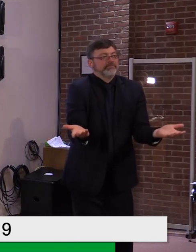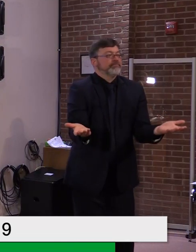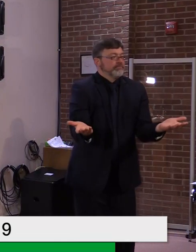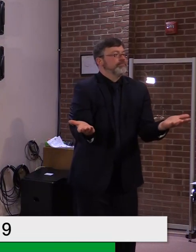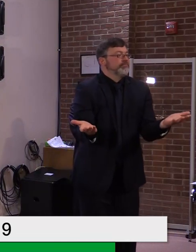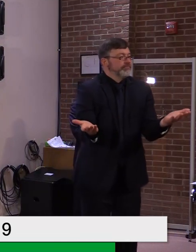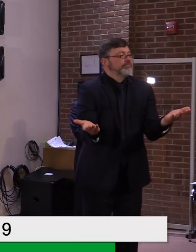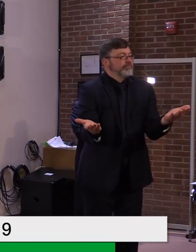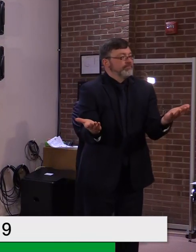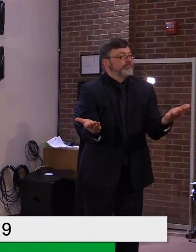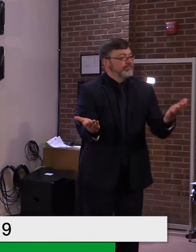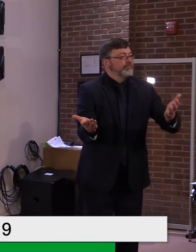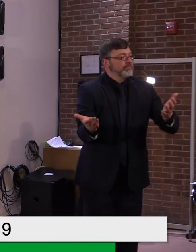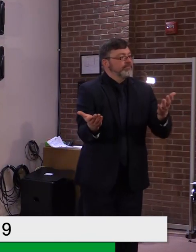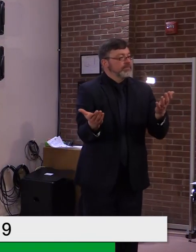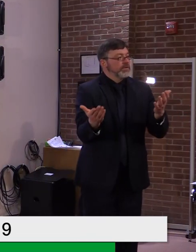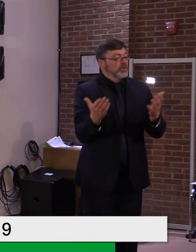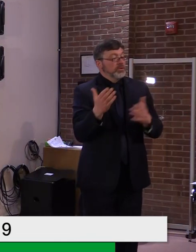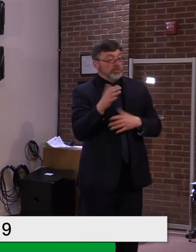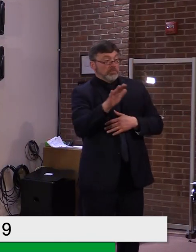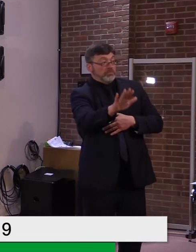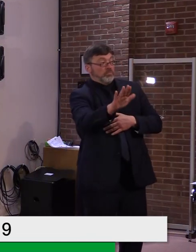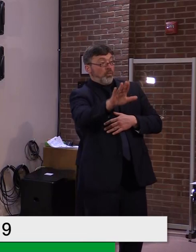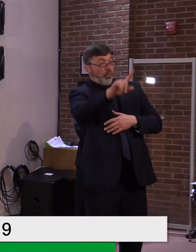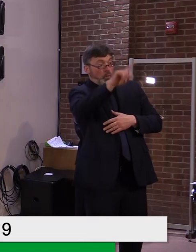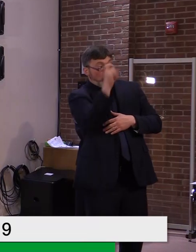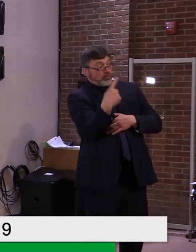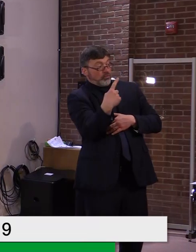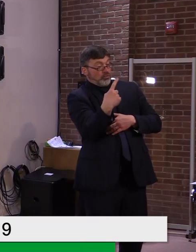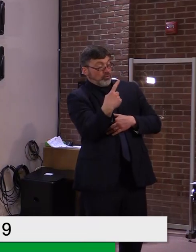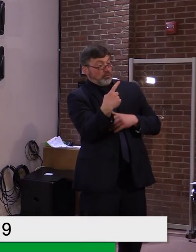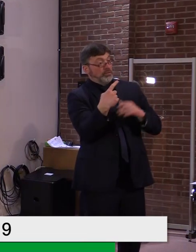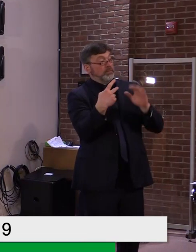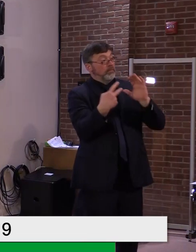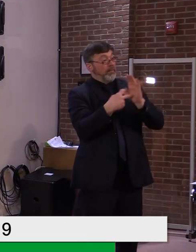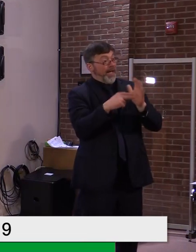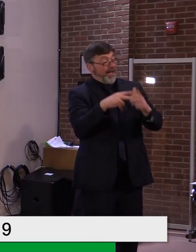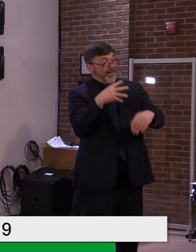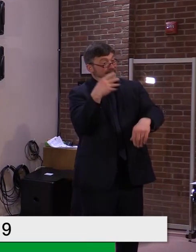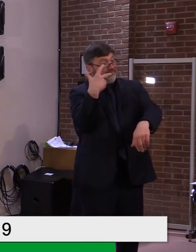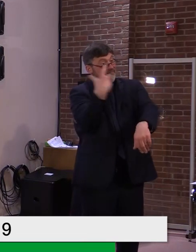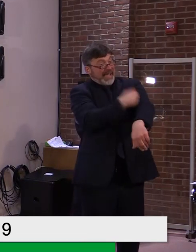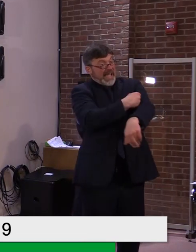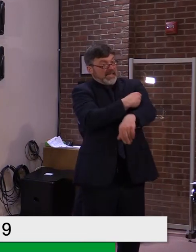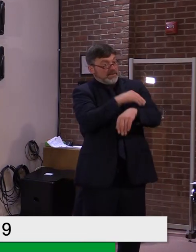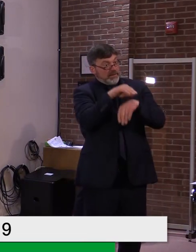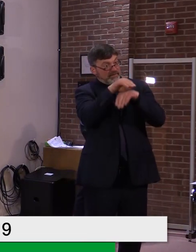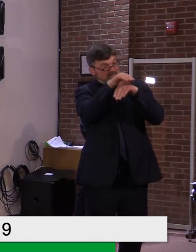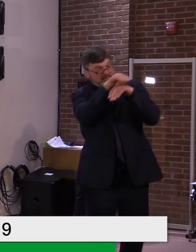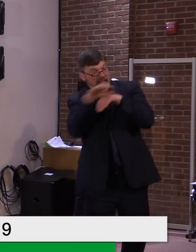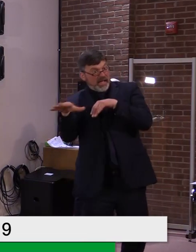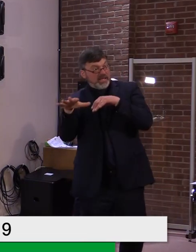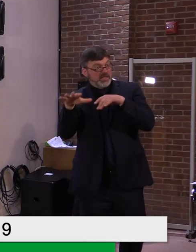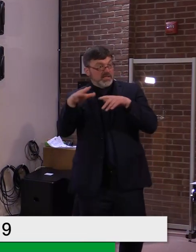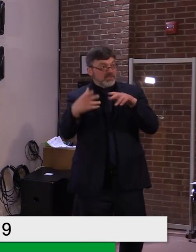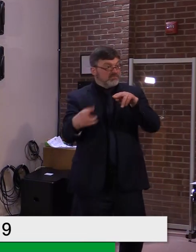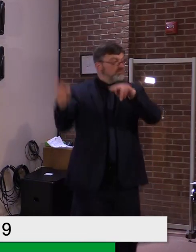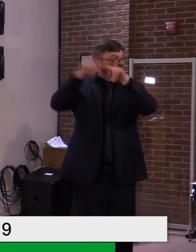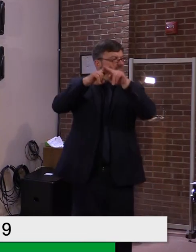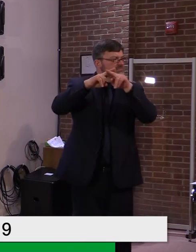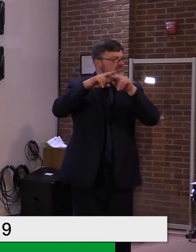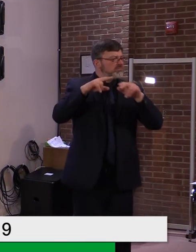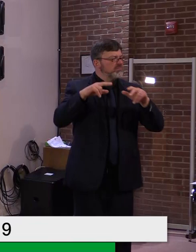soon. I also agree that even if it wasn't too soon, it's too soon to actually look for correlations. So